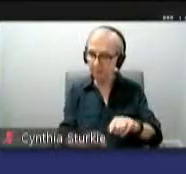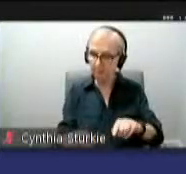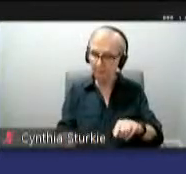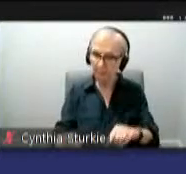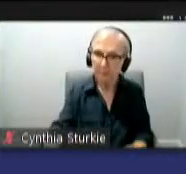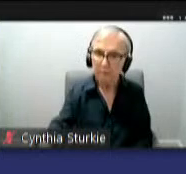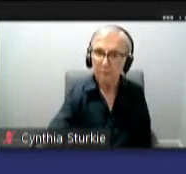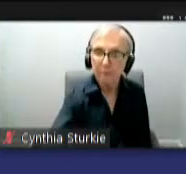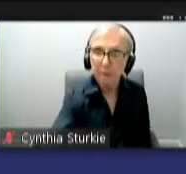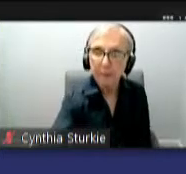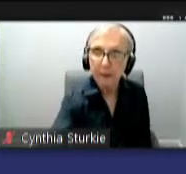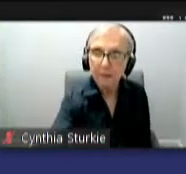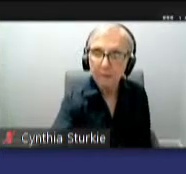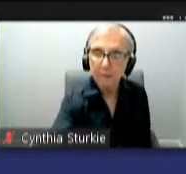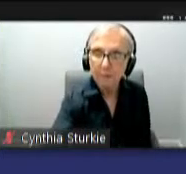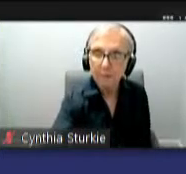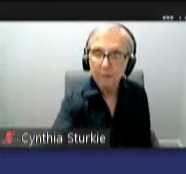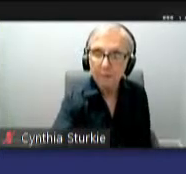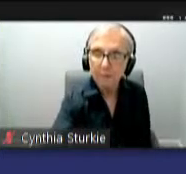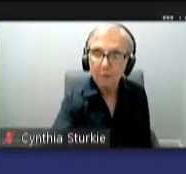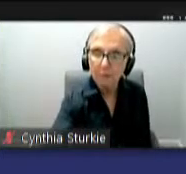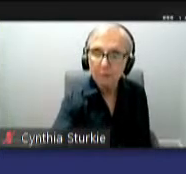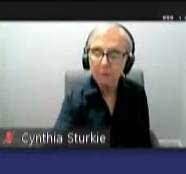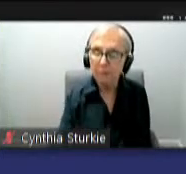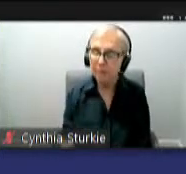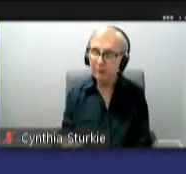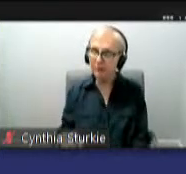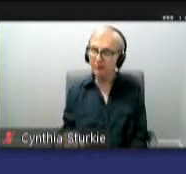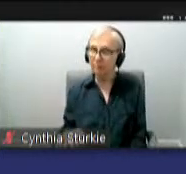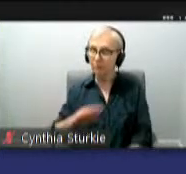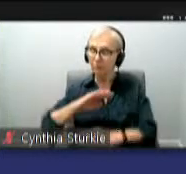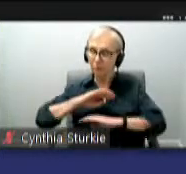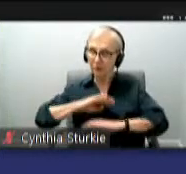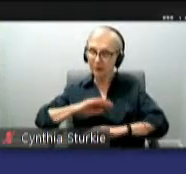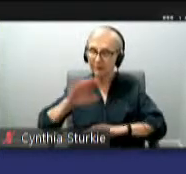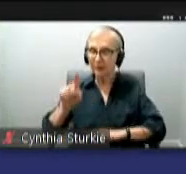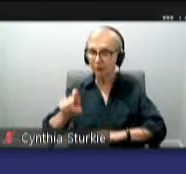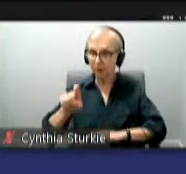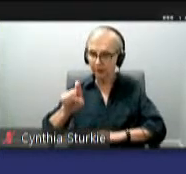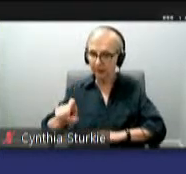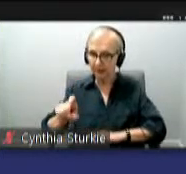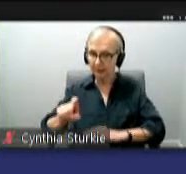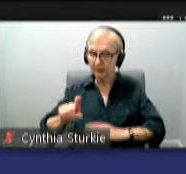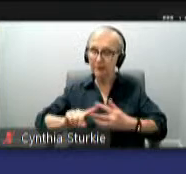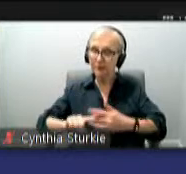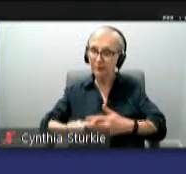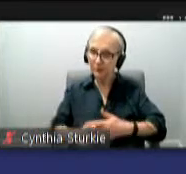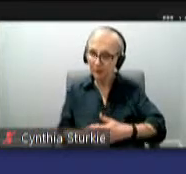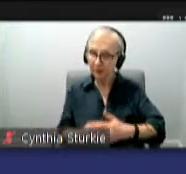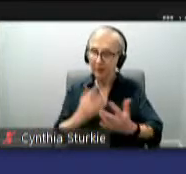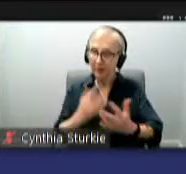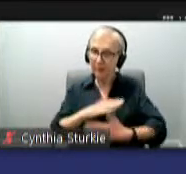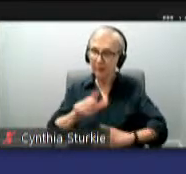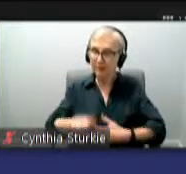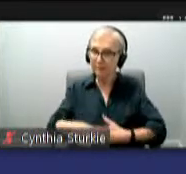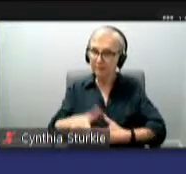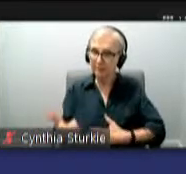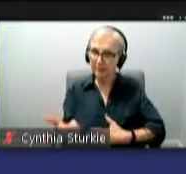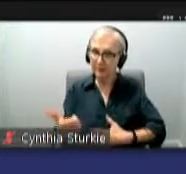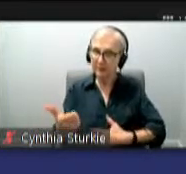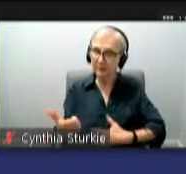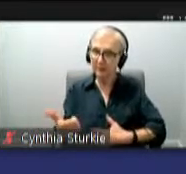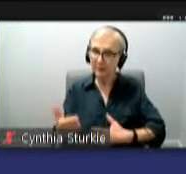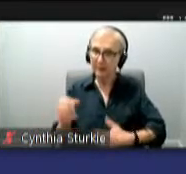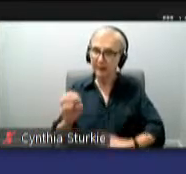bar in the middle of the Zoom console to customize your view to meet your needs as well. To get things started this morning, I'm pleased to hand it over to